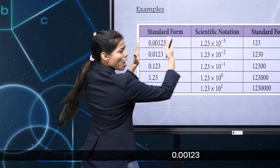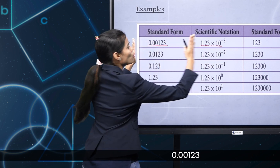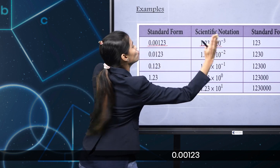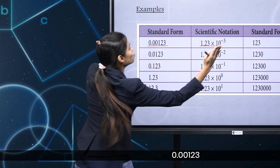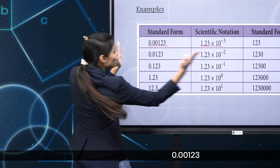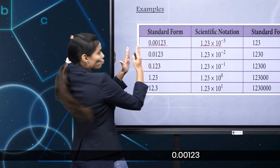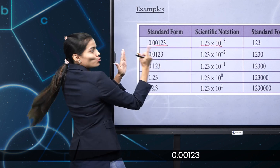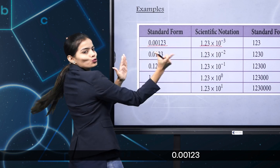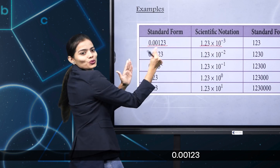0.00123